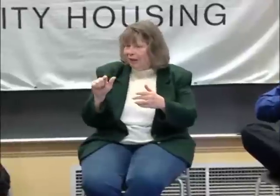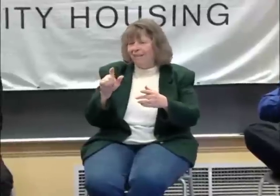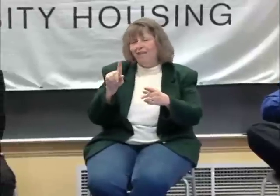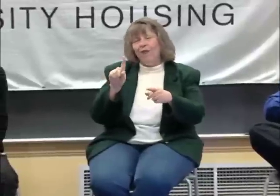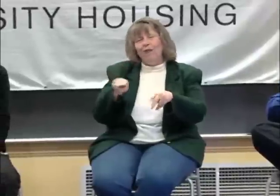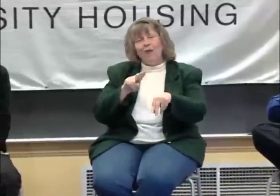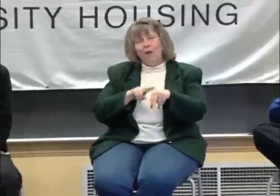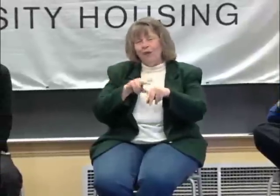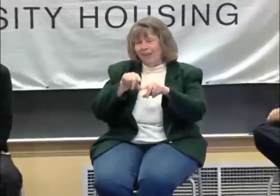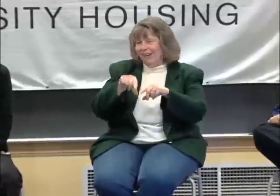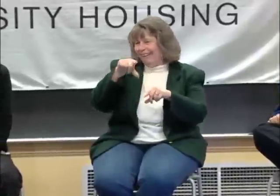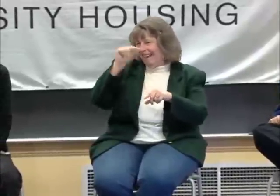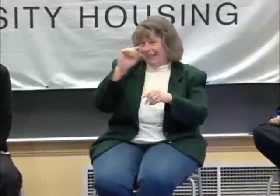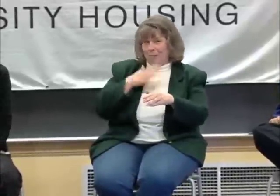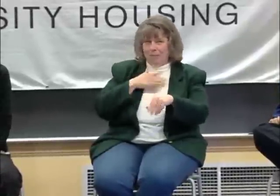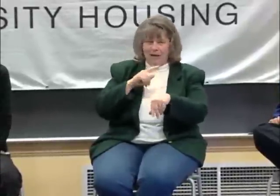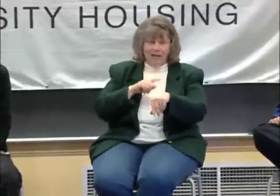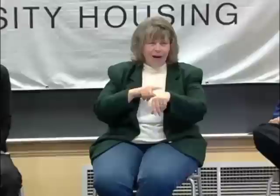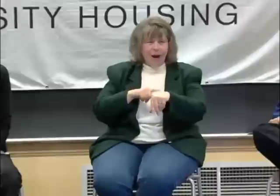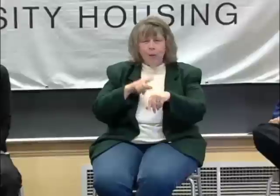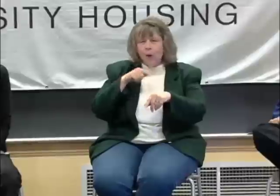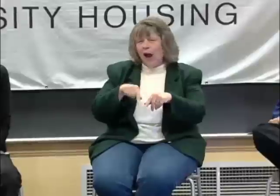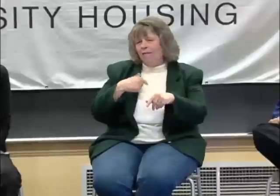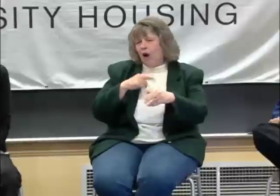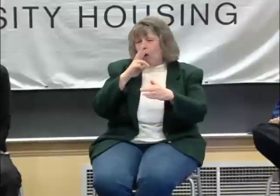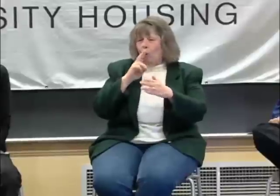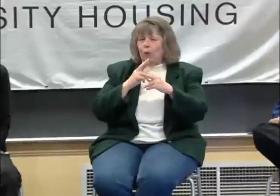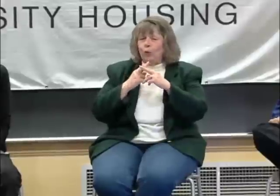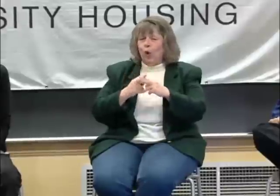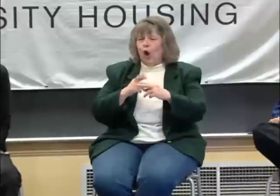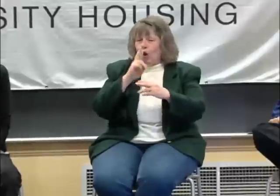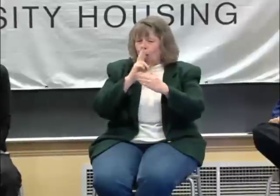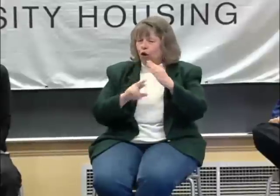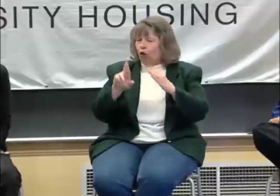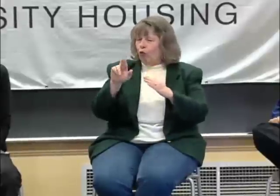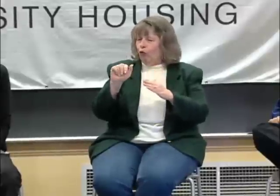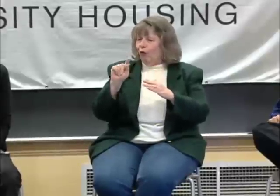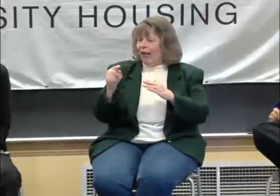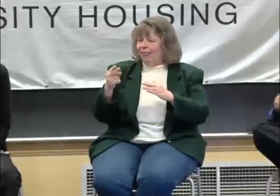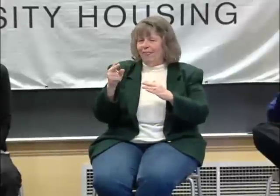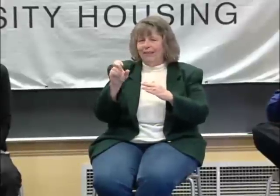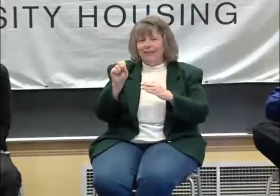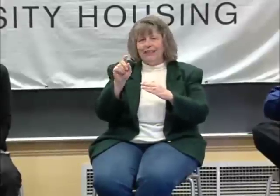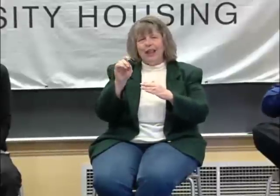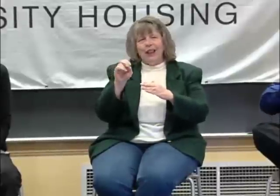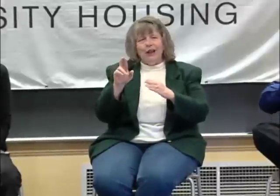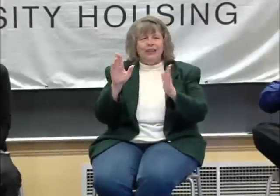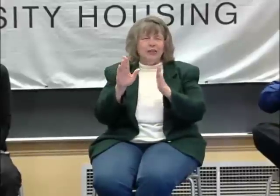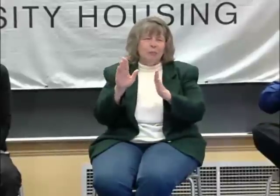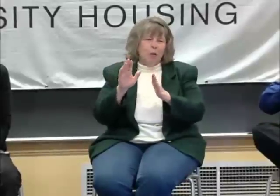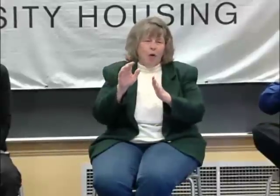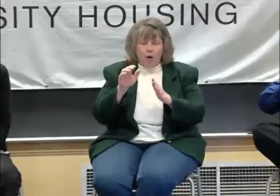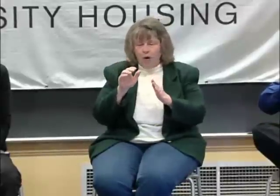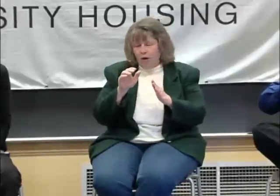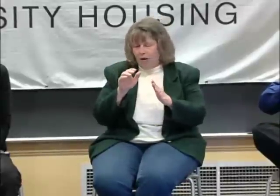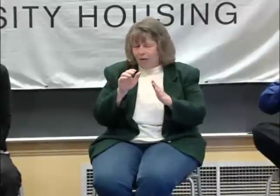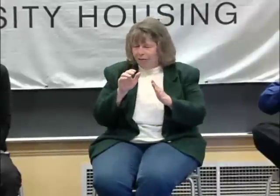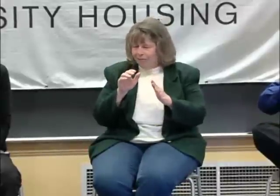had seen ASL. And of course, at Gallaudet, in my time, we had what was called the Rothskeller. It